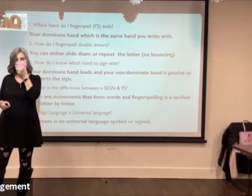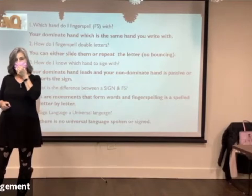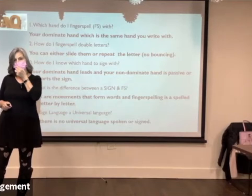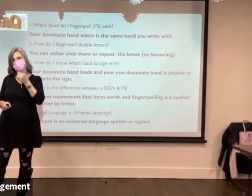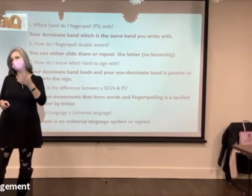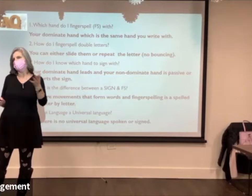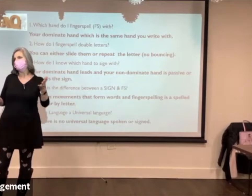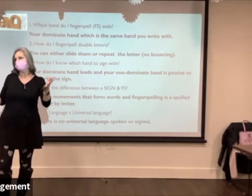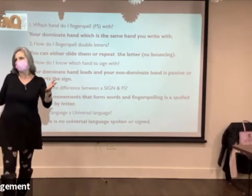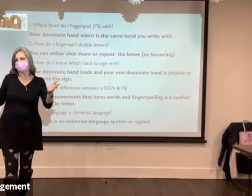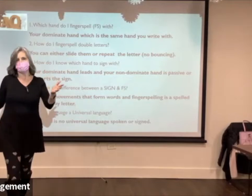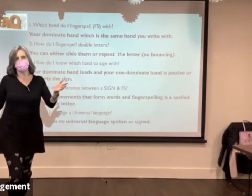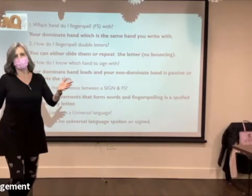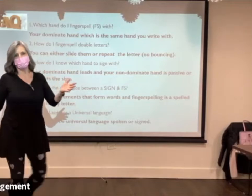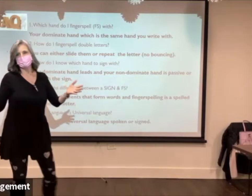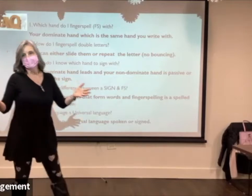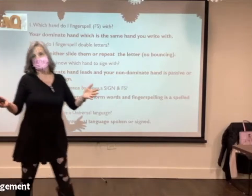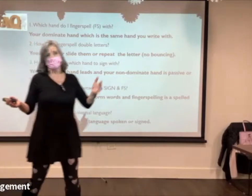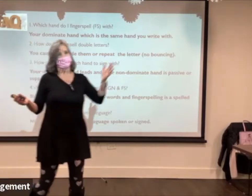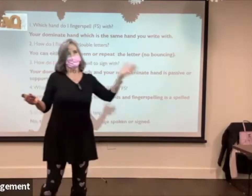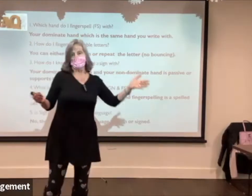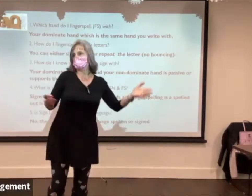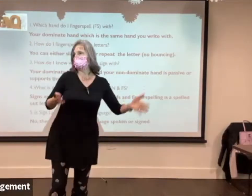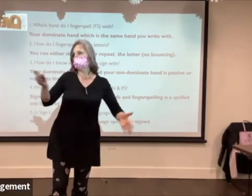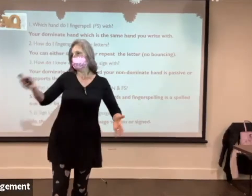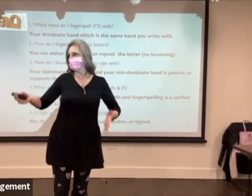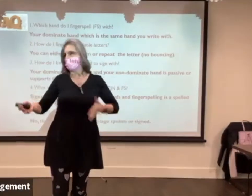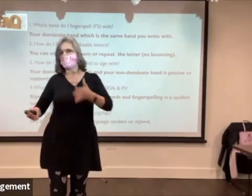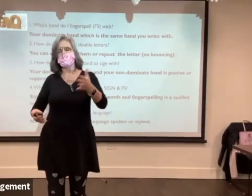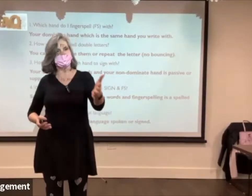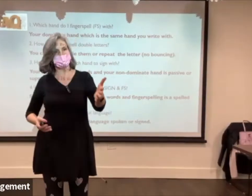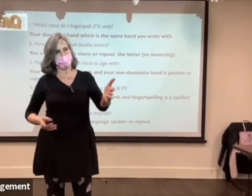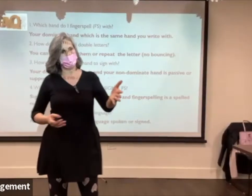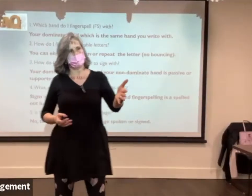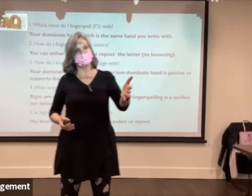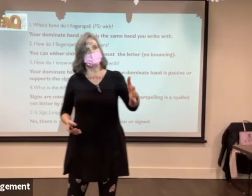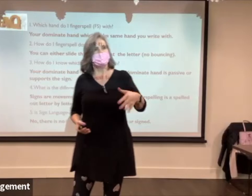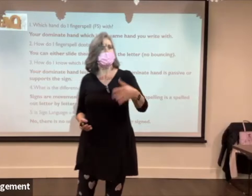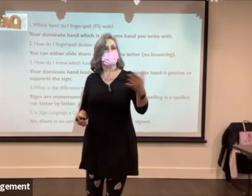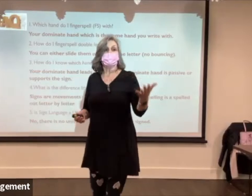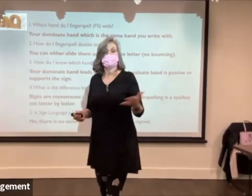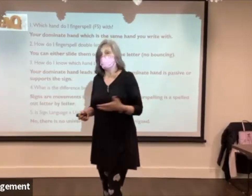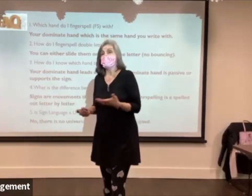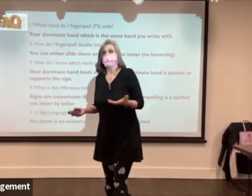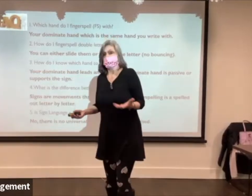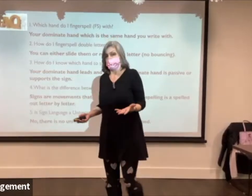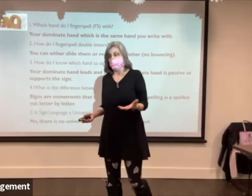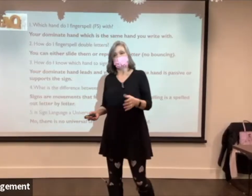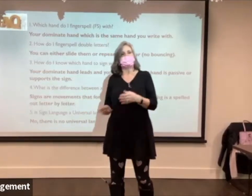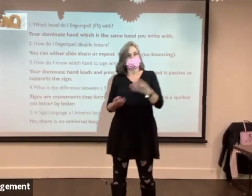if anybody here live out of New York, if you ever lived in California, Florida, down south, they say words that we don't say, but they mean